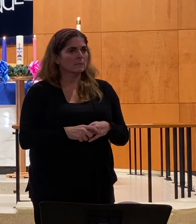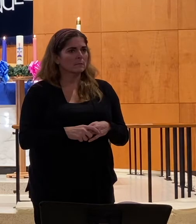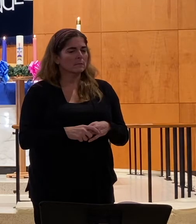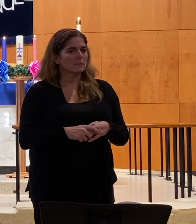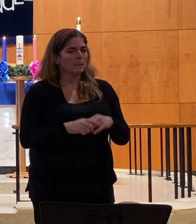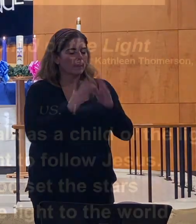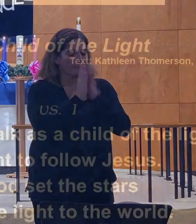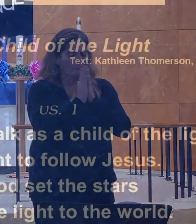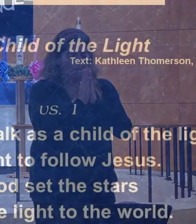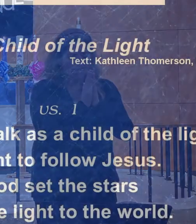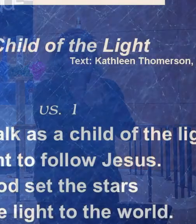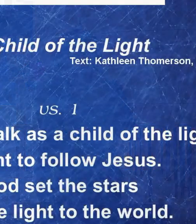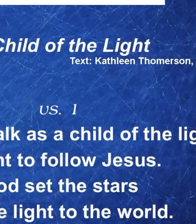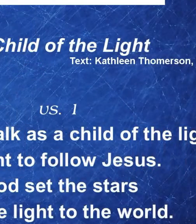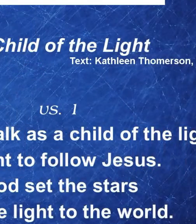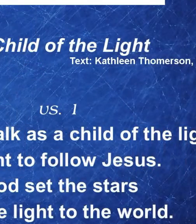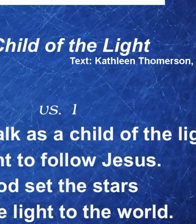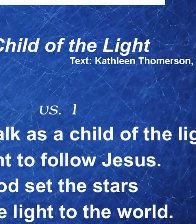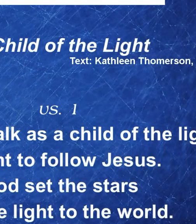Amen.